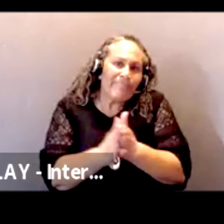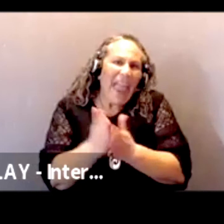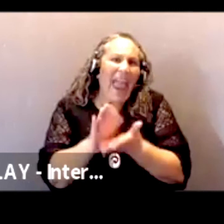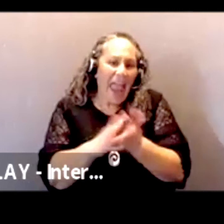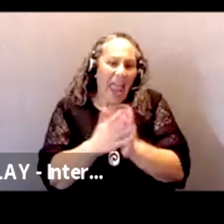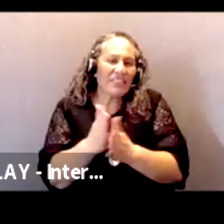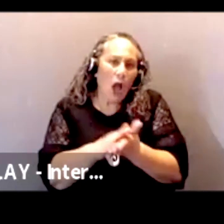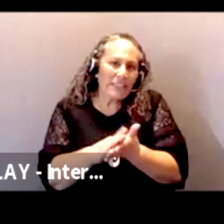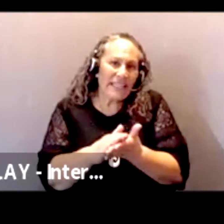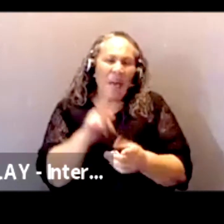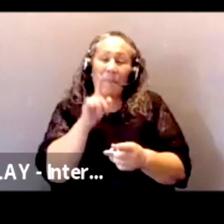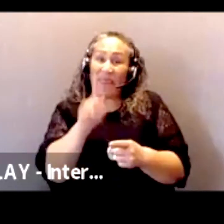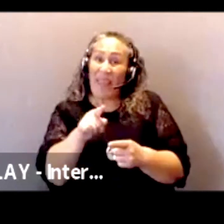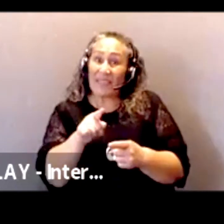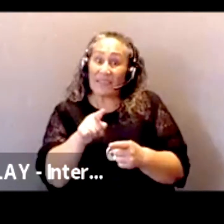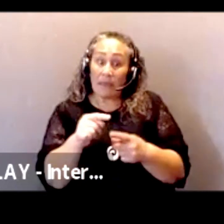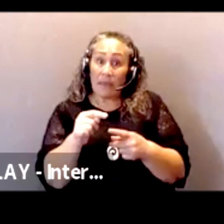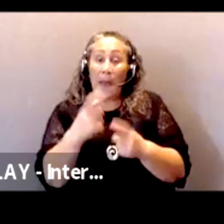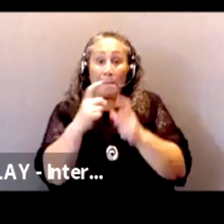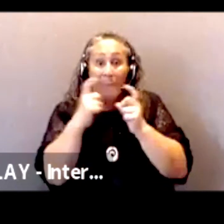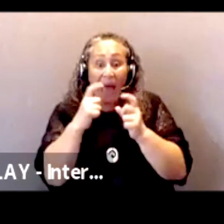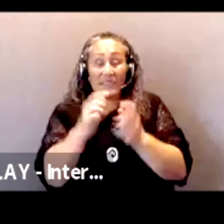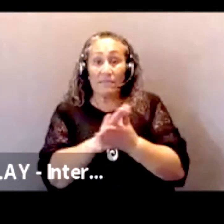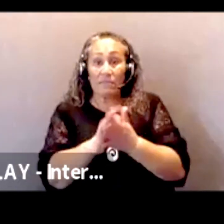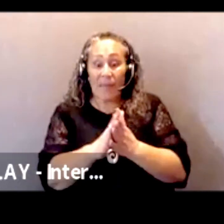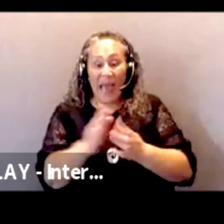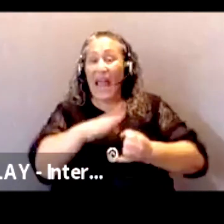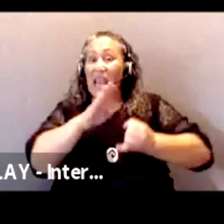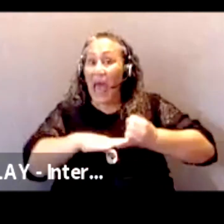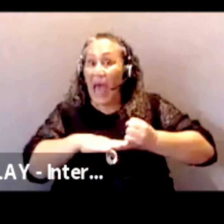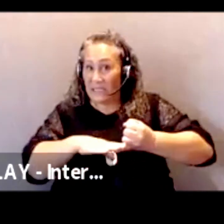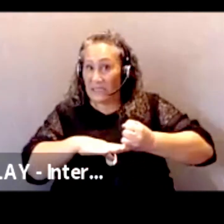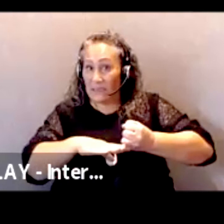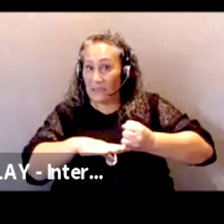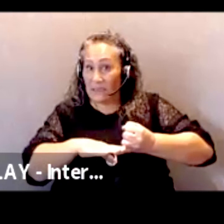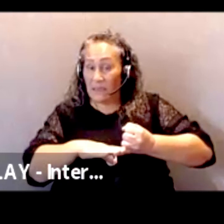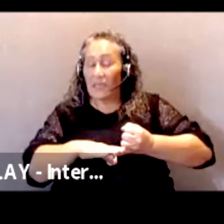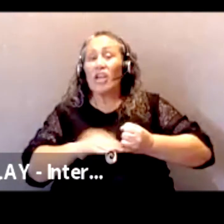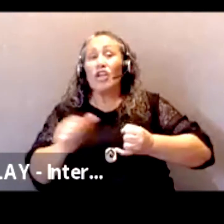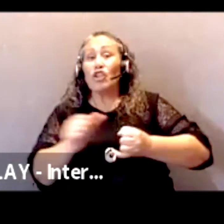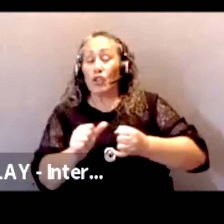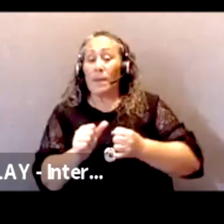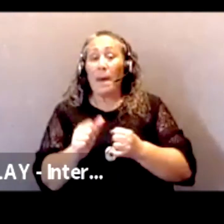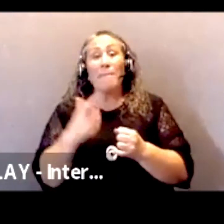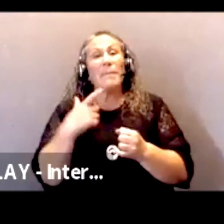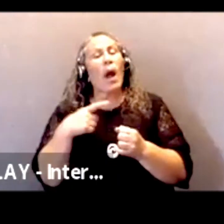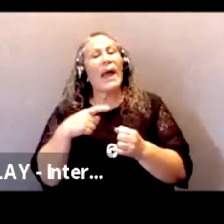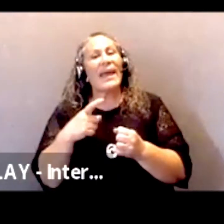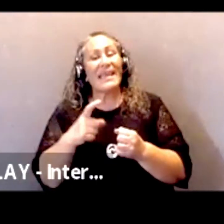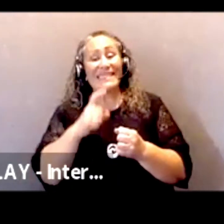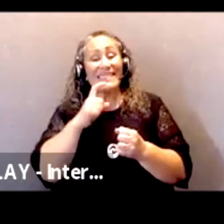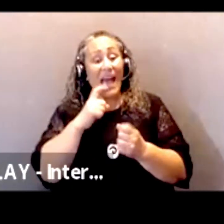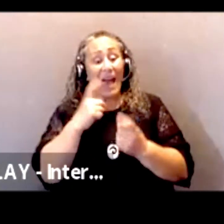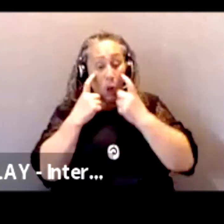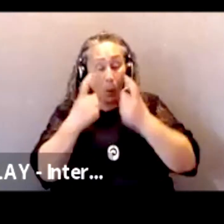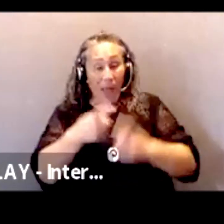that's the last resort, because actually, although those things work, often being a caregiver requires quite a lot